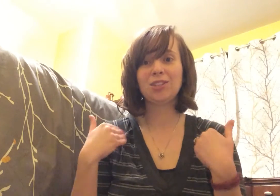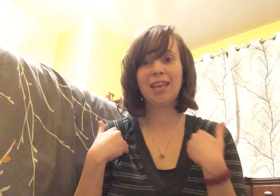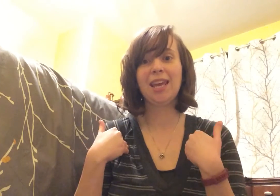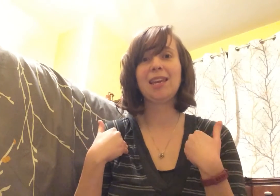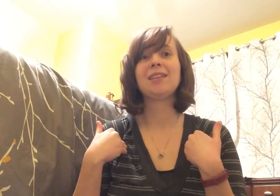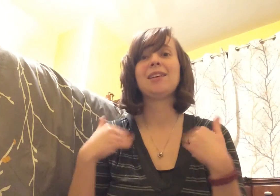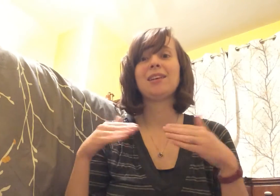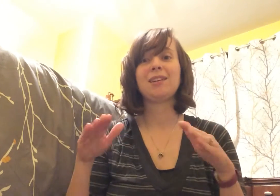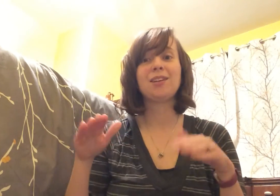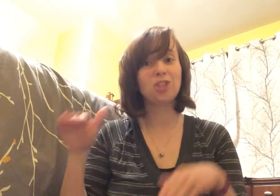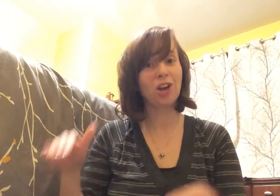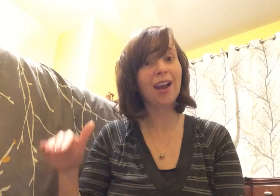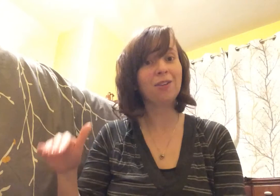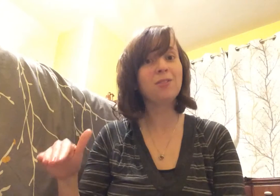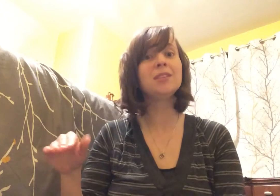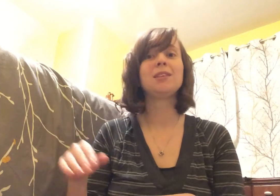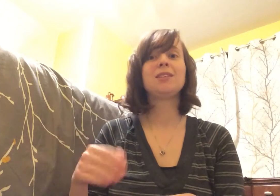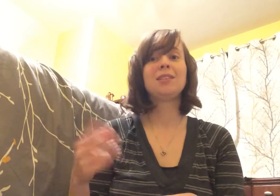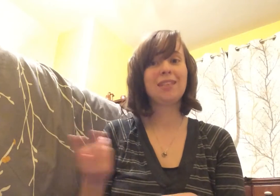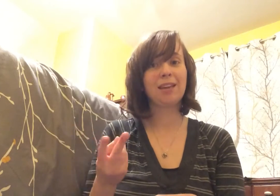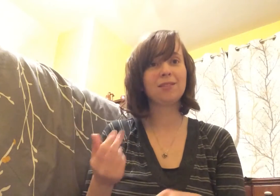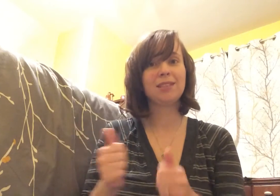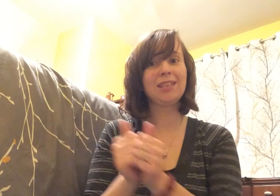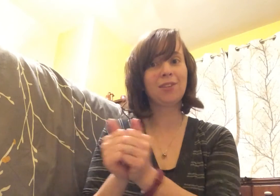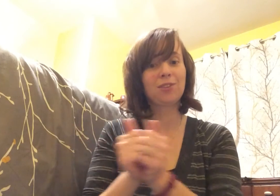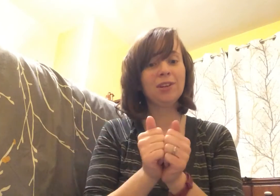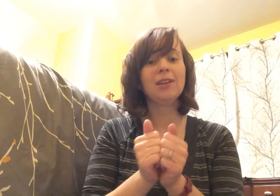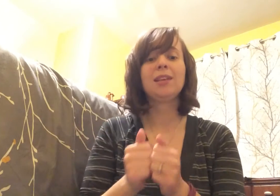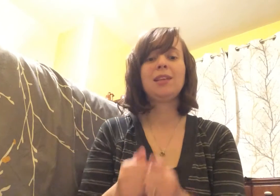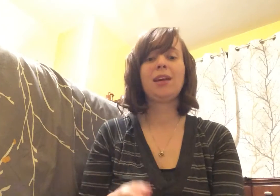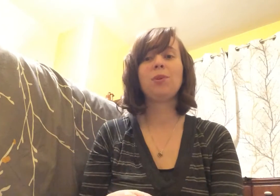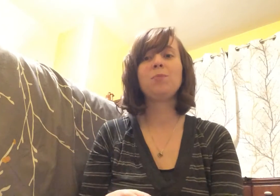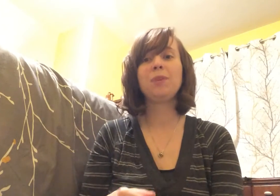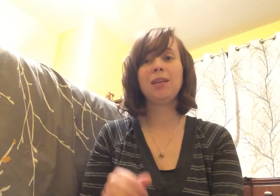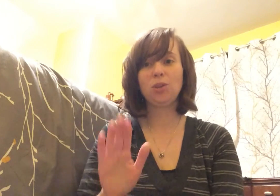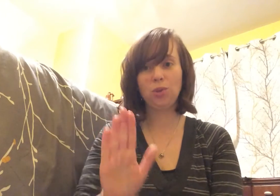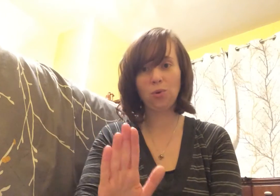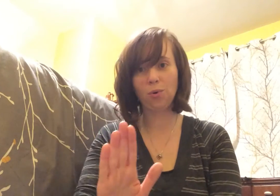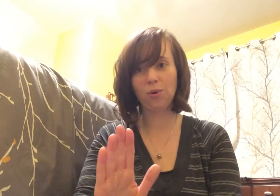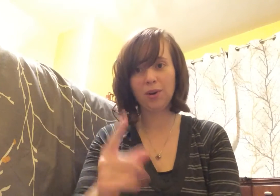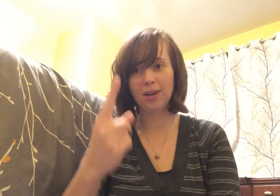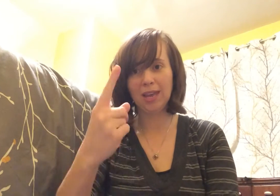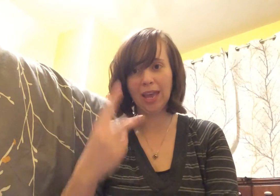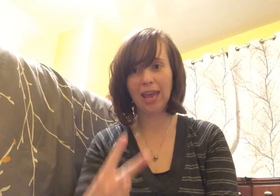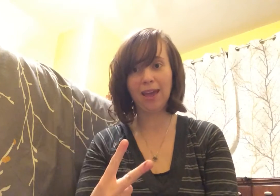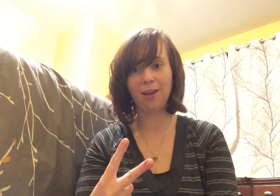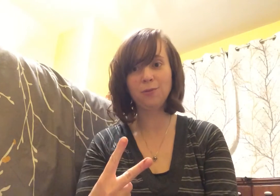actually had a child to get together, that would be your